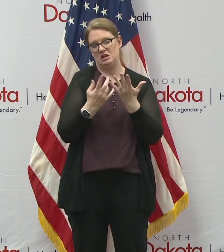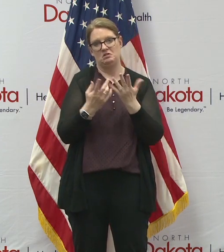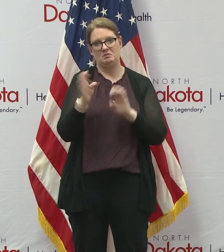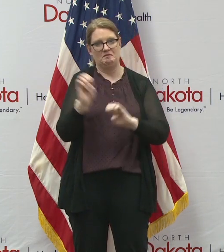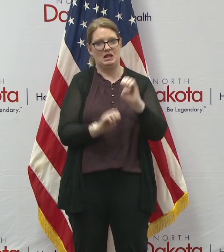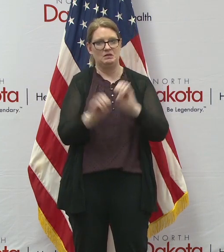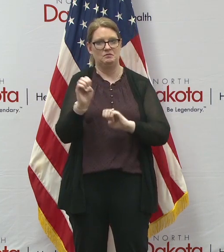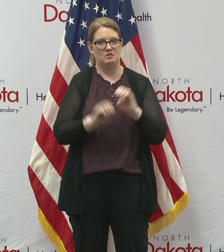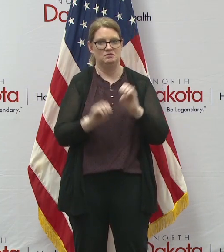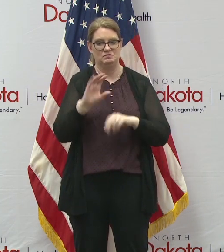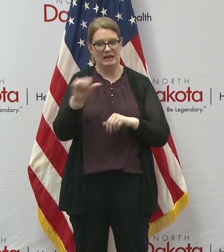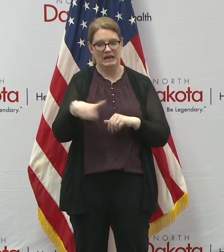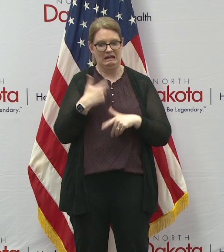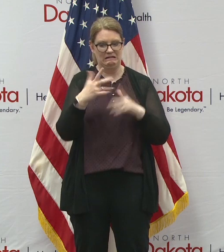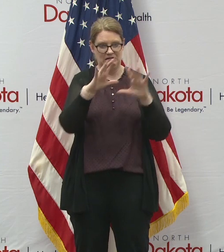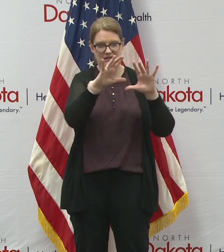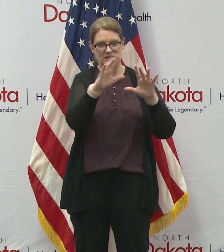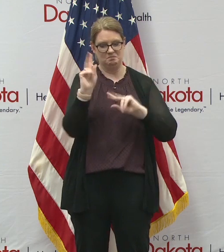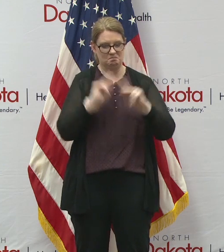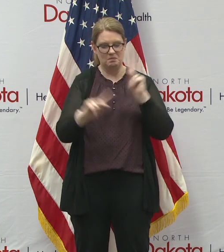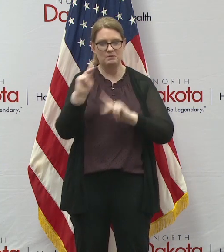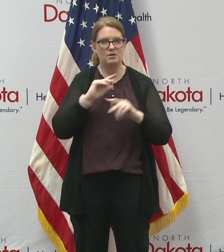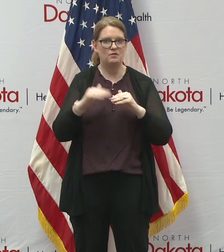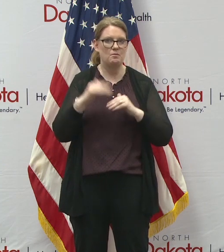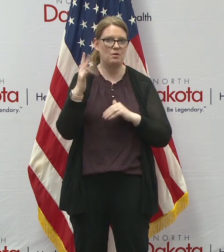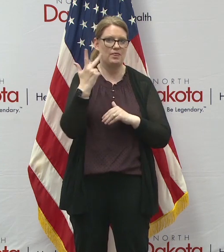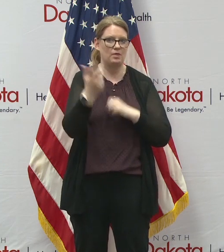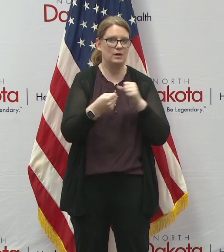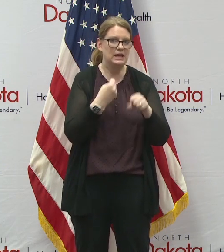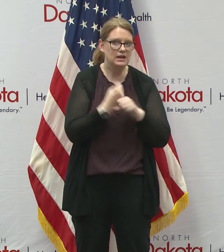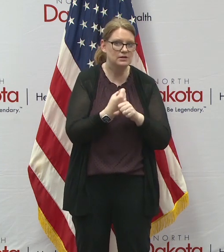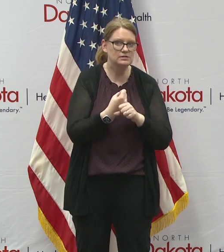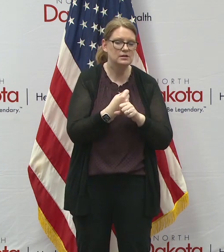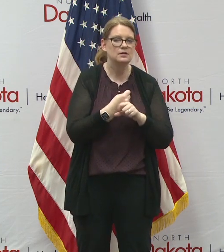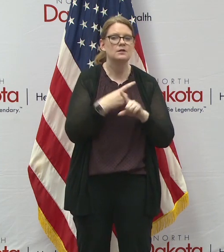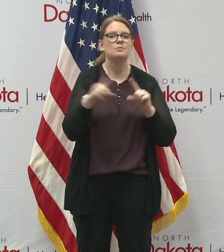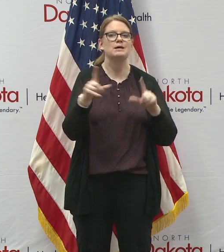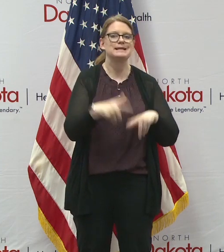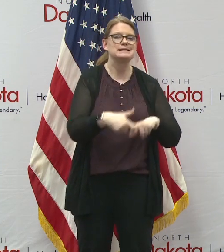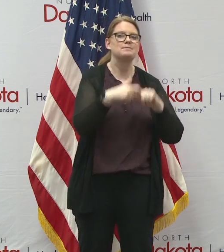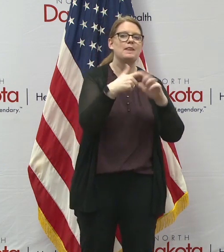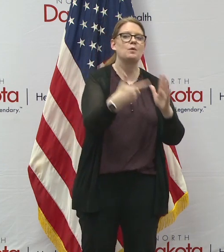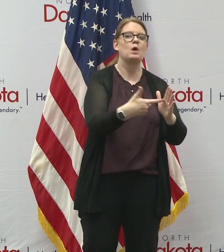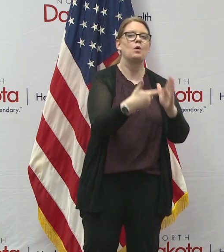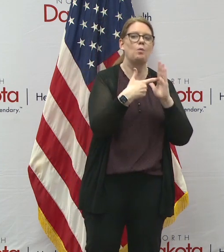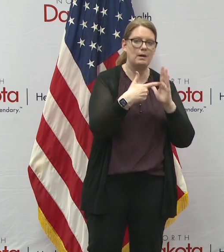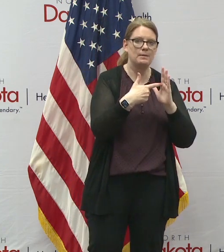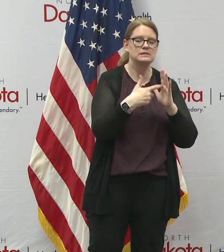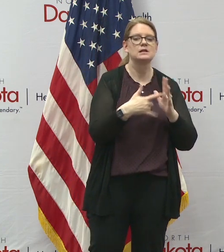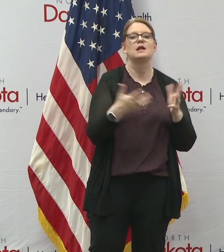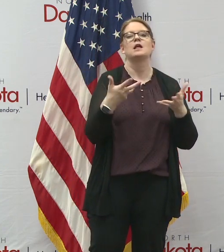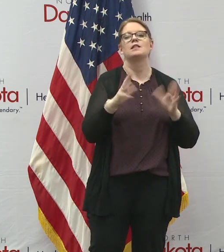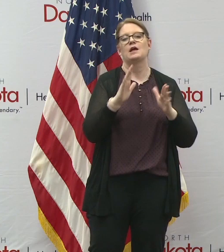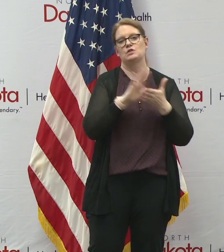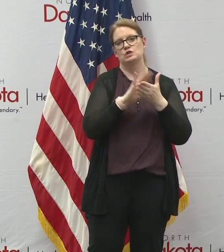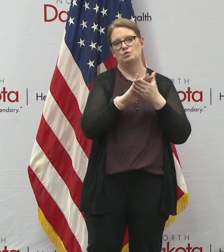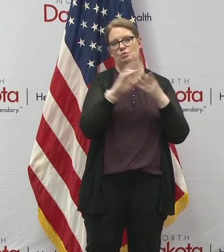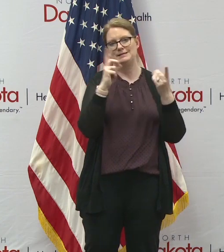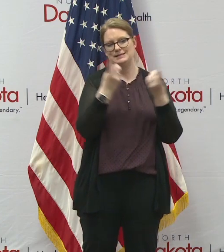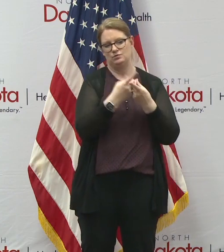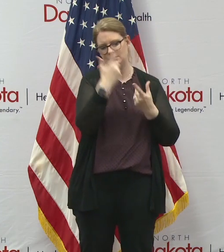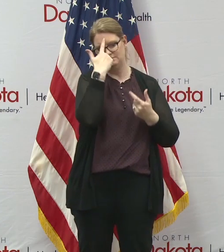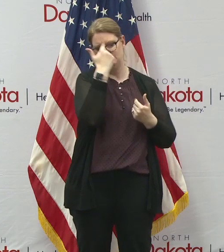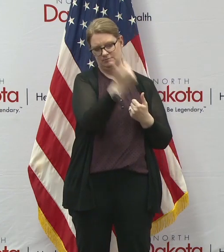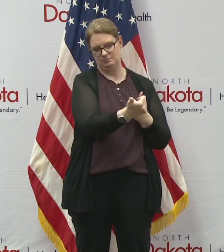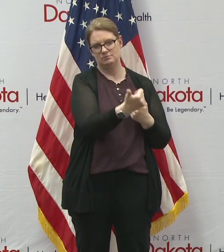principal, or assistant superintendent for more than 3 years, but it does suspend the requirement, allowing our school districts to make that decision